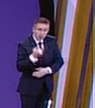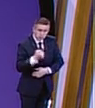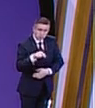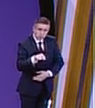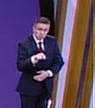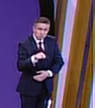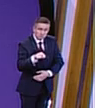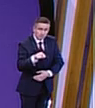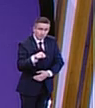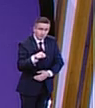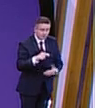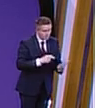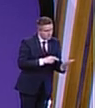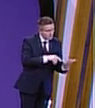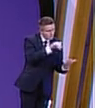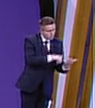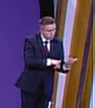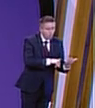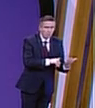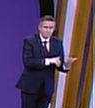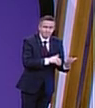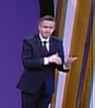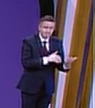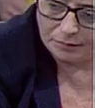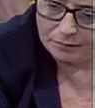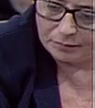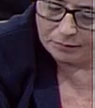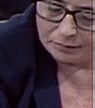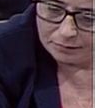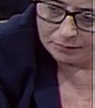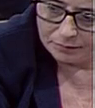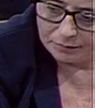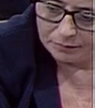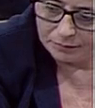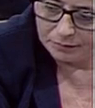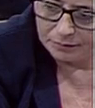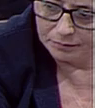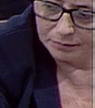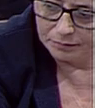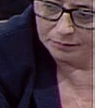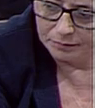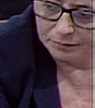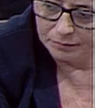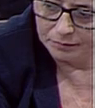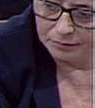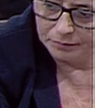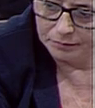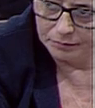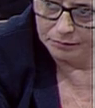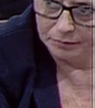out the problems and the issues with accessing the disabled students' allowance. And I'd be keen to hear the panel's views